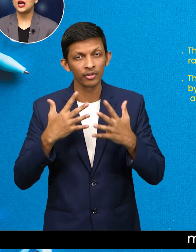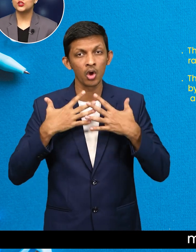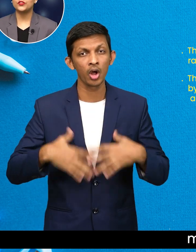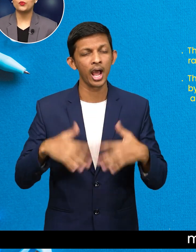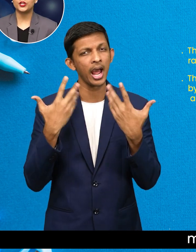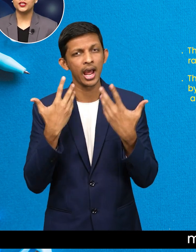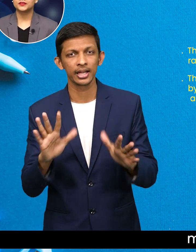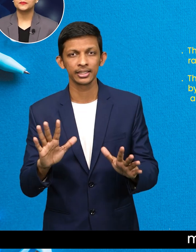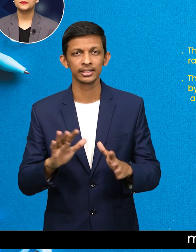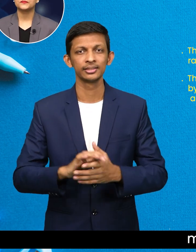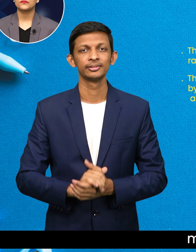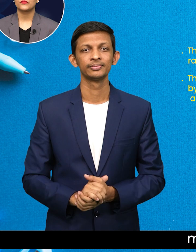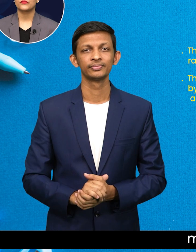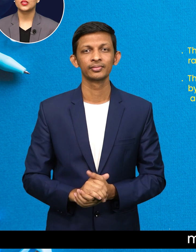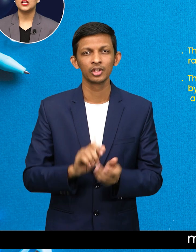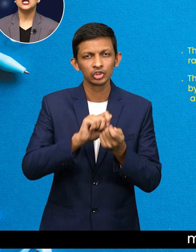mass of the body,